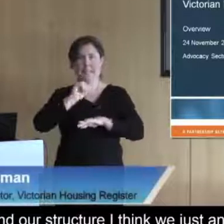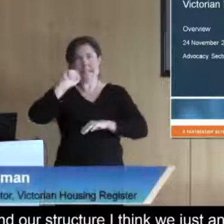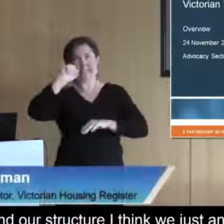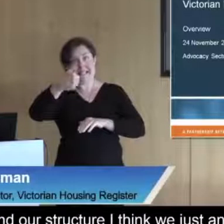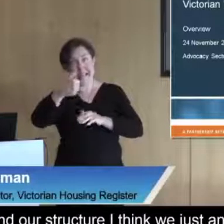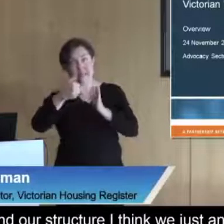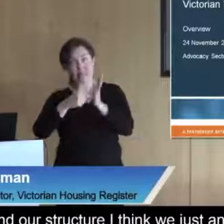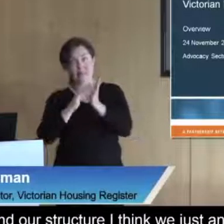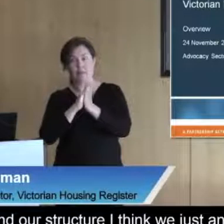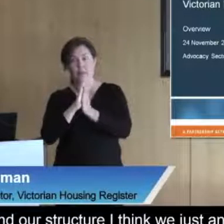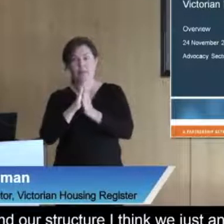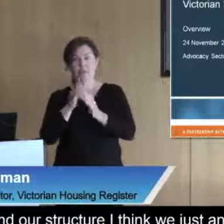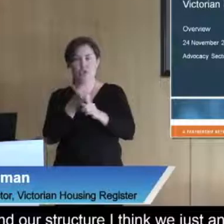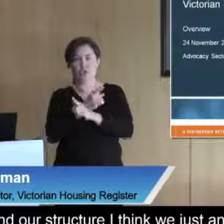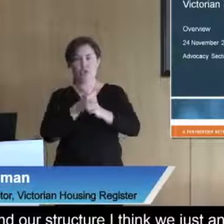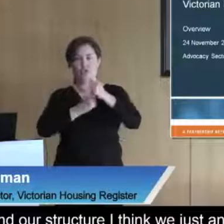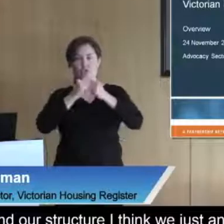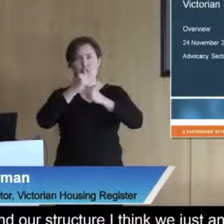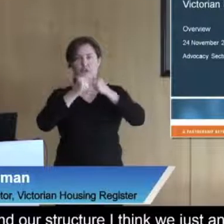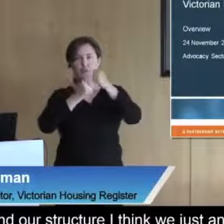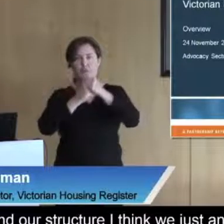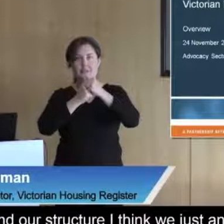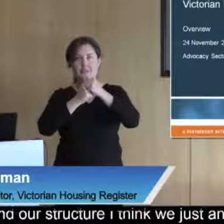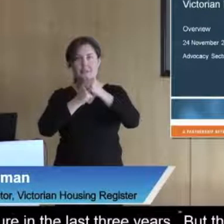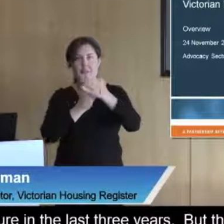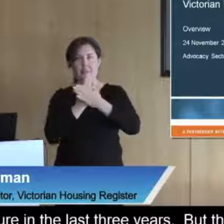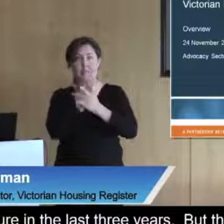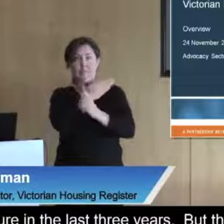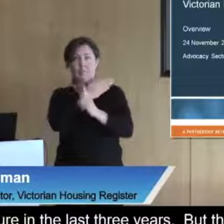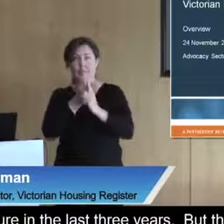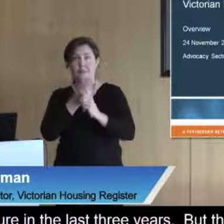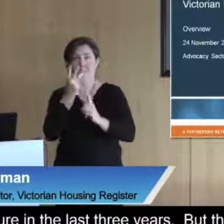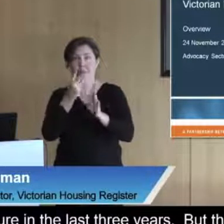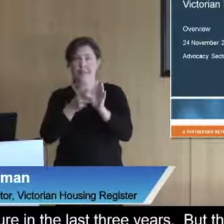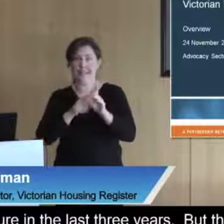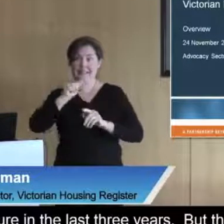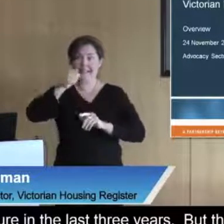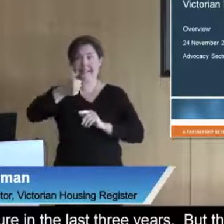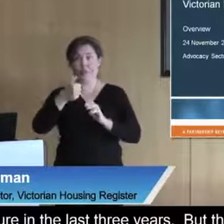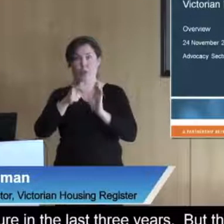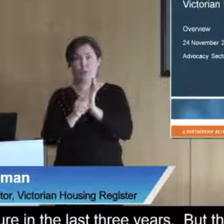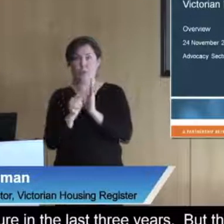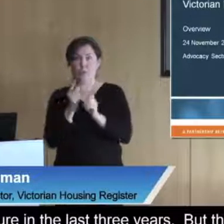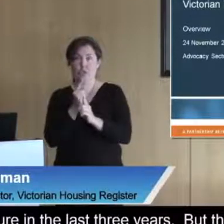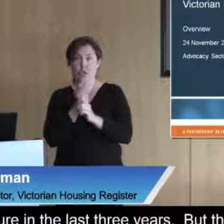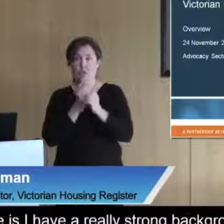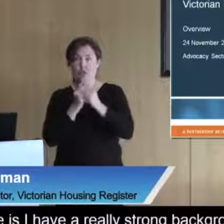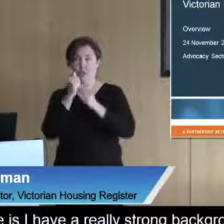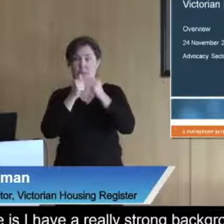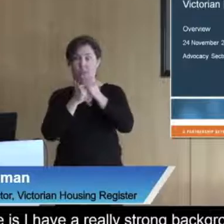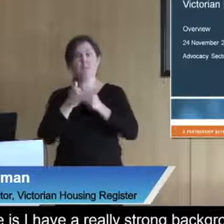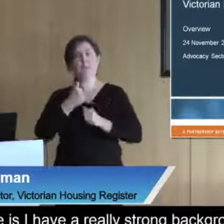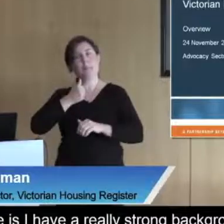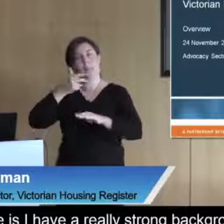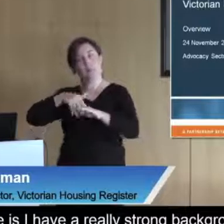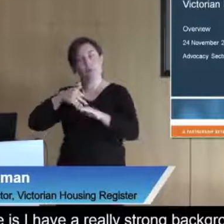of Health and Human Services. And if you struggle to understand our structure, I think we've just announced our